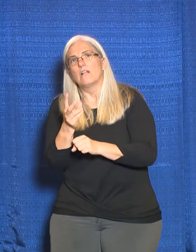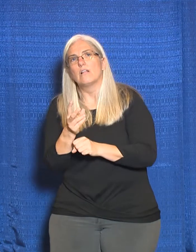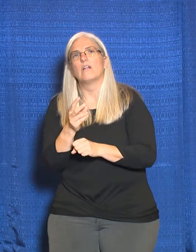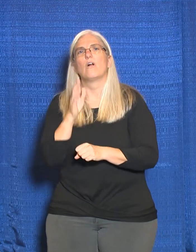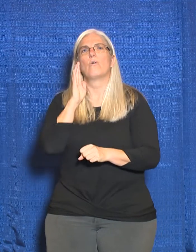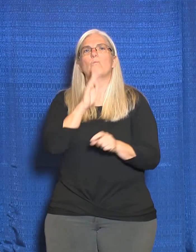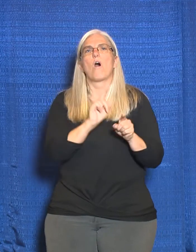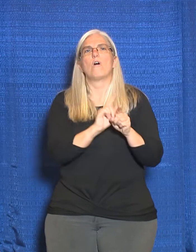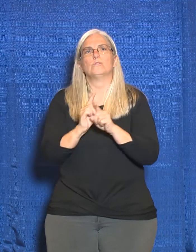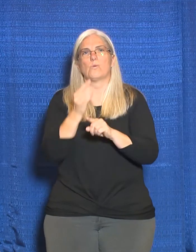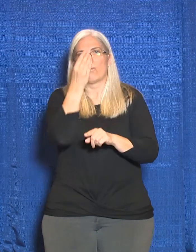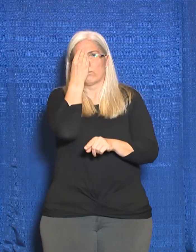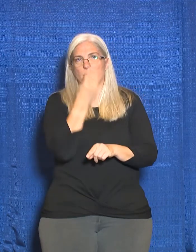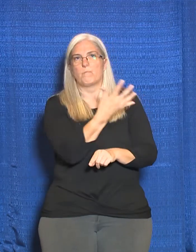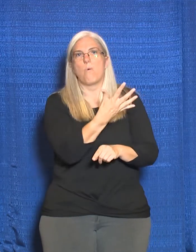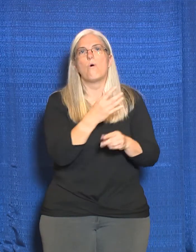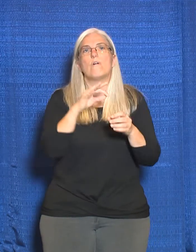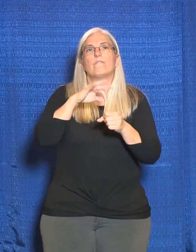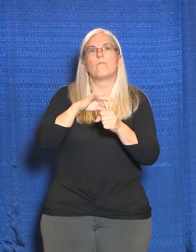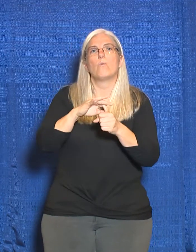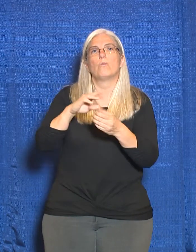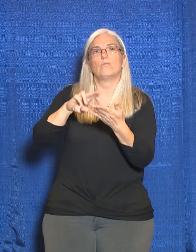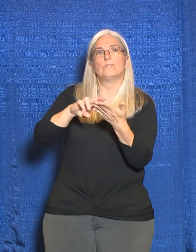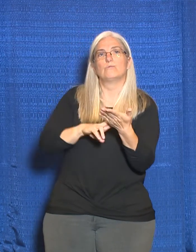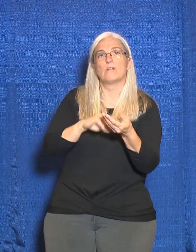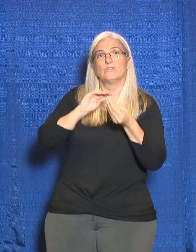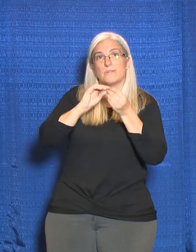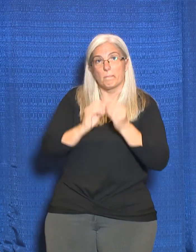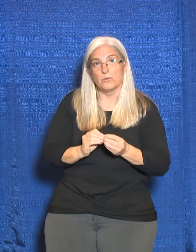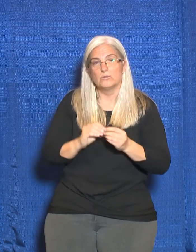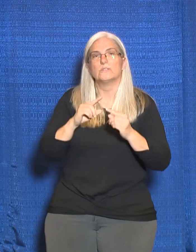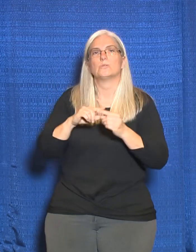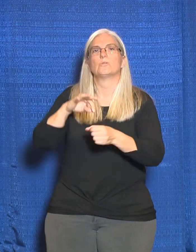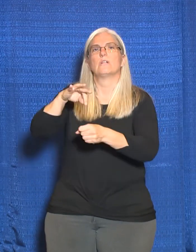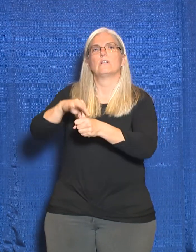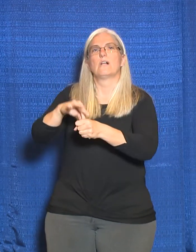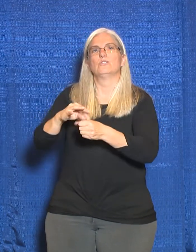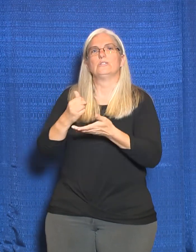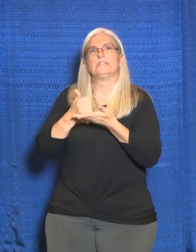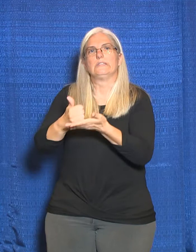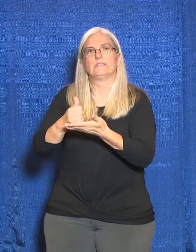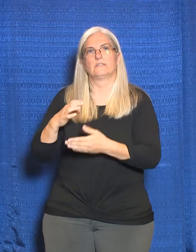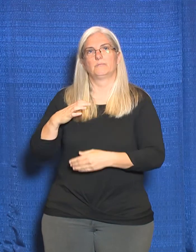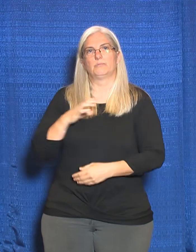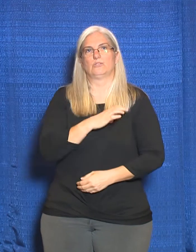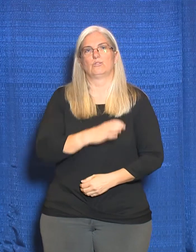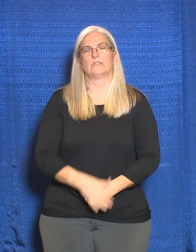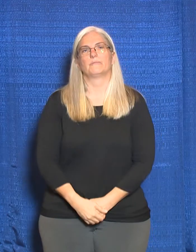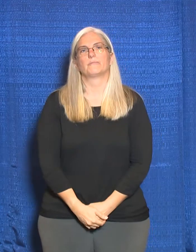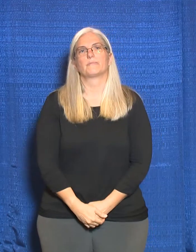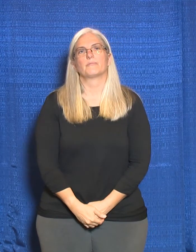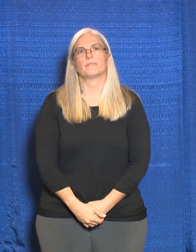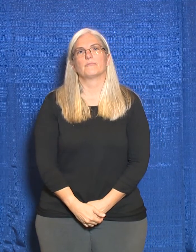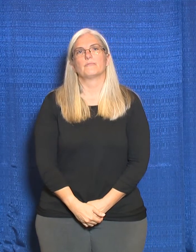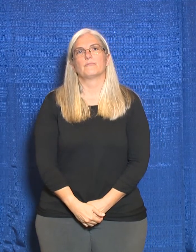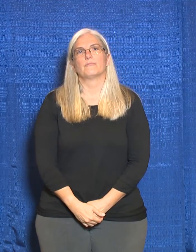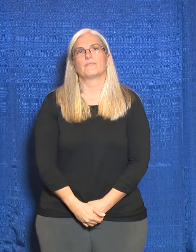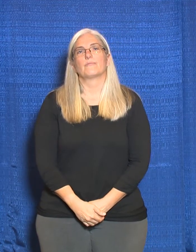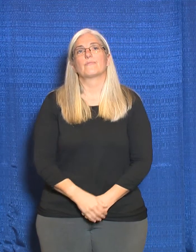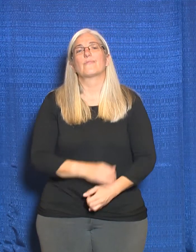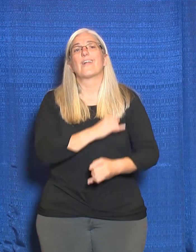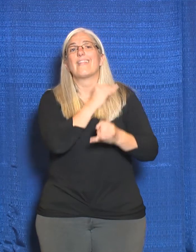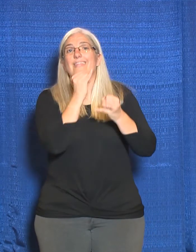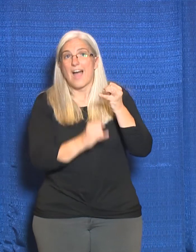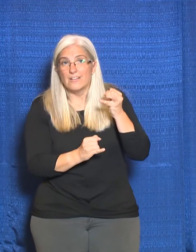Every other year, they will also report the voter registration numbers to the U.S. Election Assistance Commission.